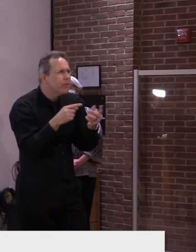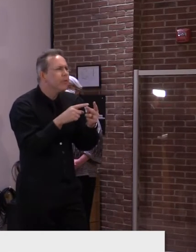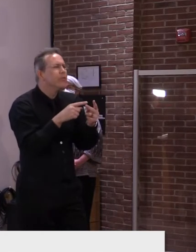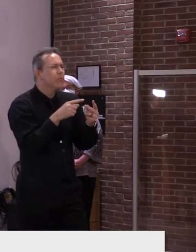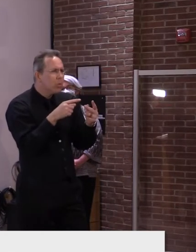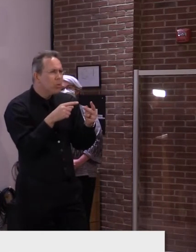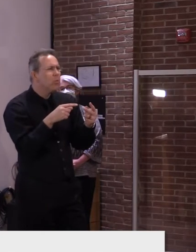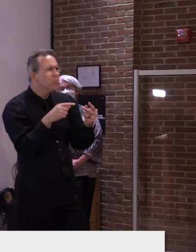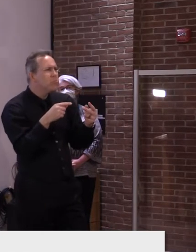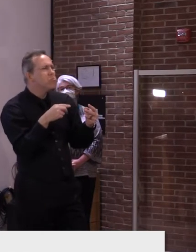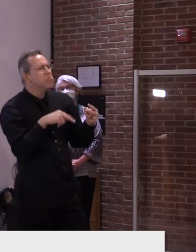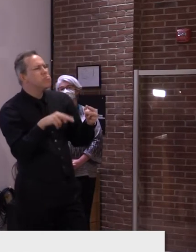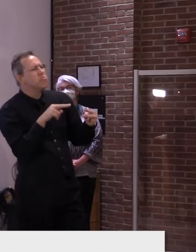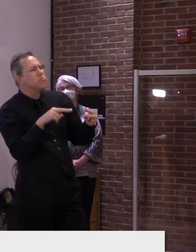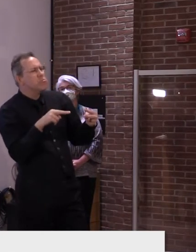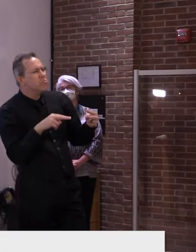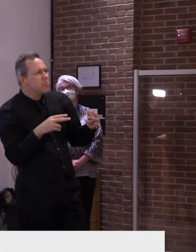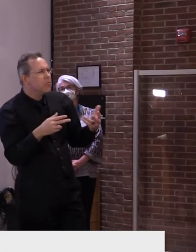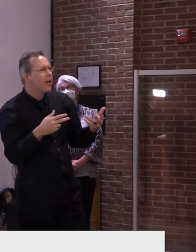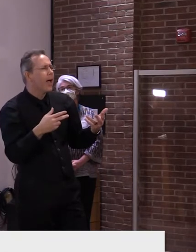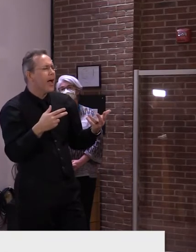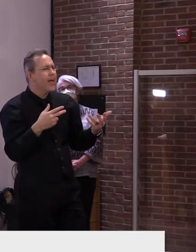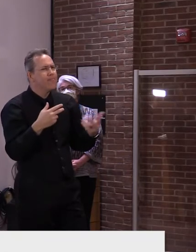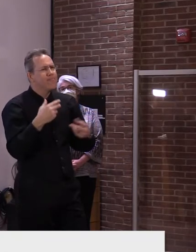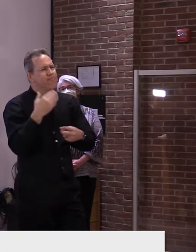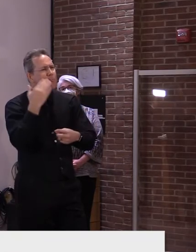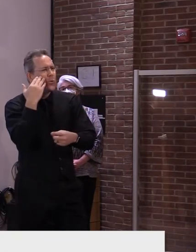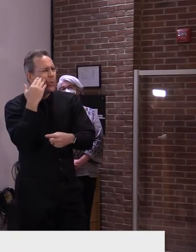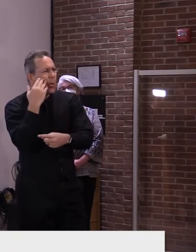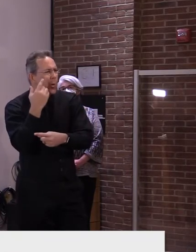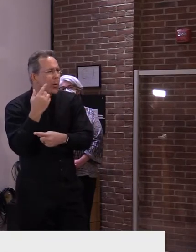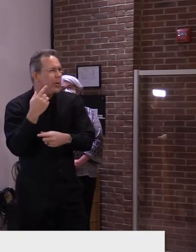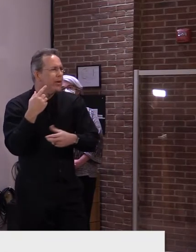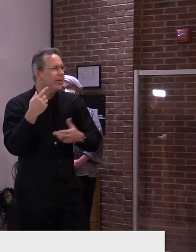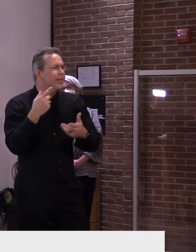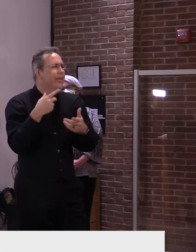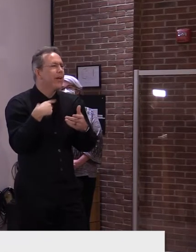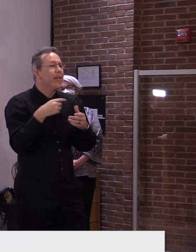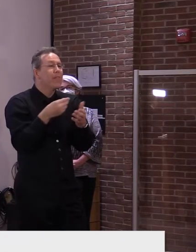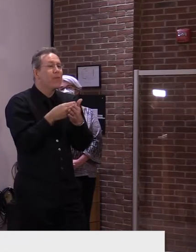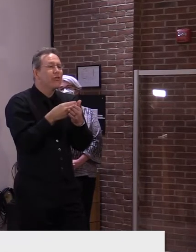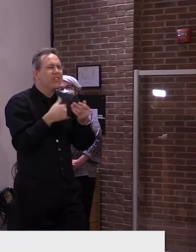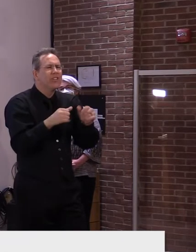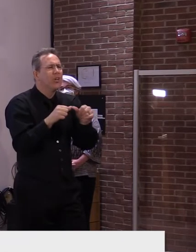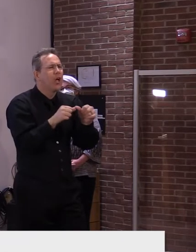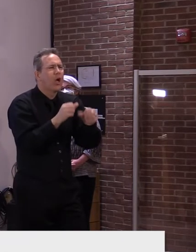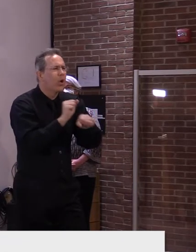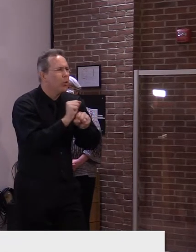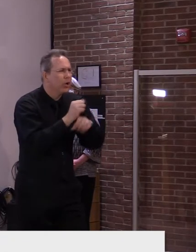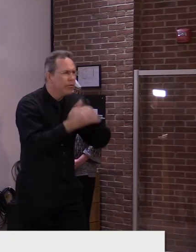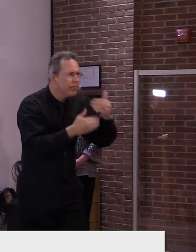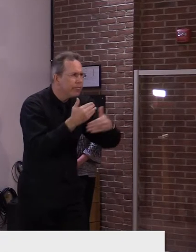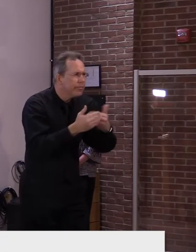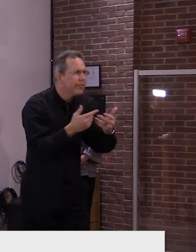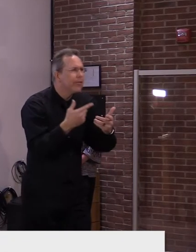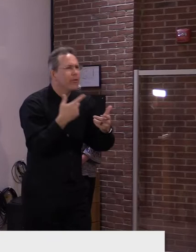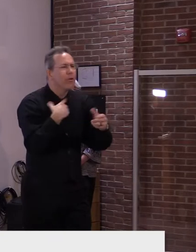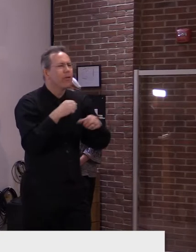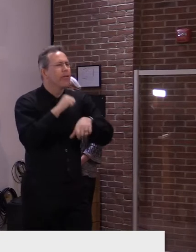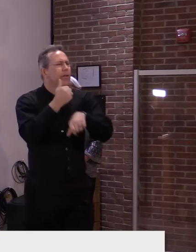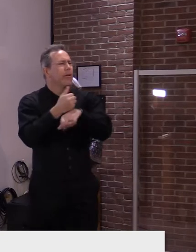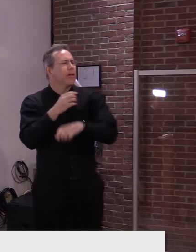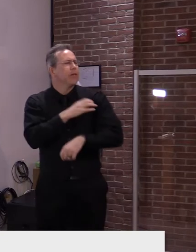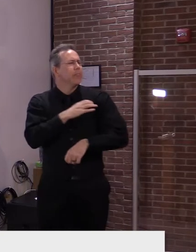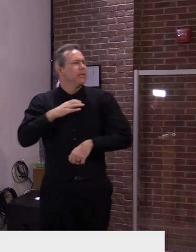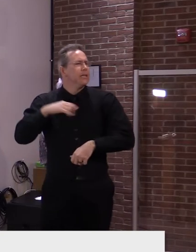the ongoing budget work that's being done in House appropriations for the 2022